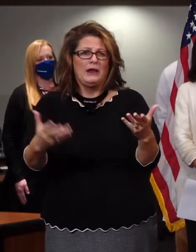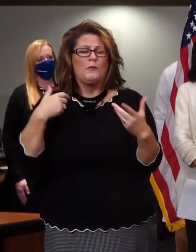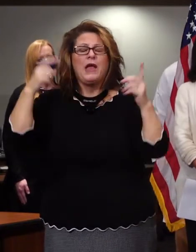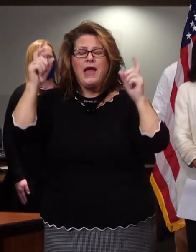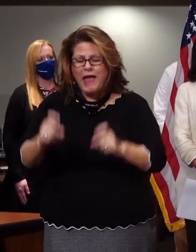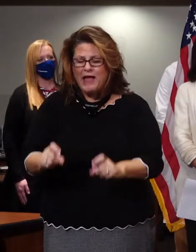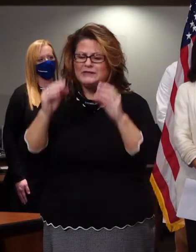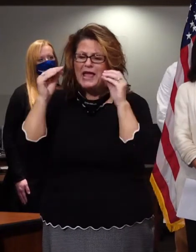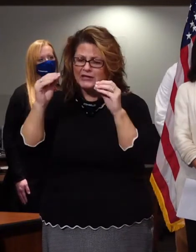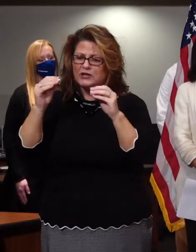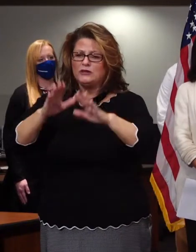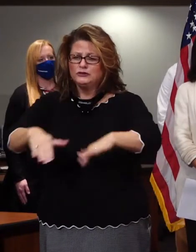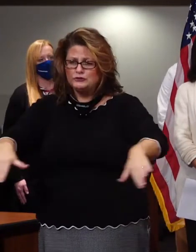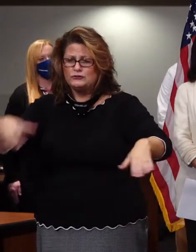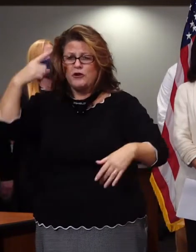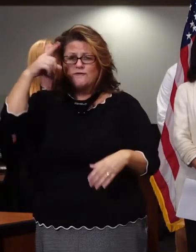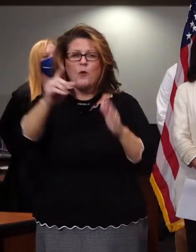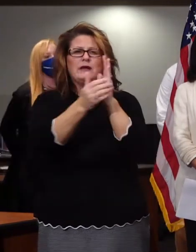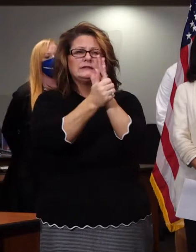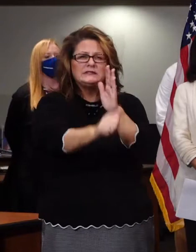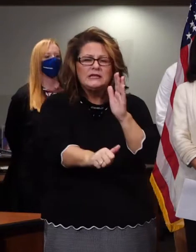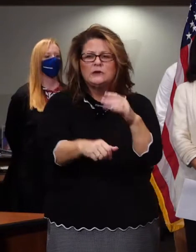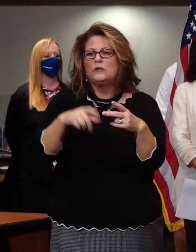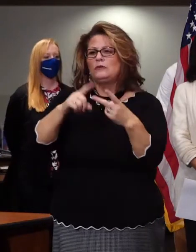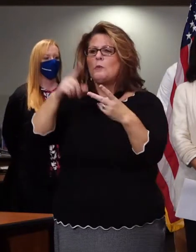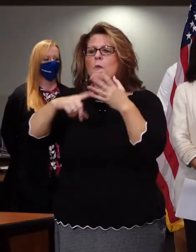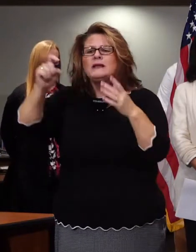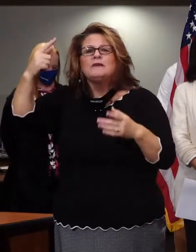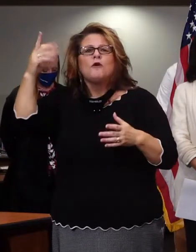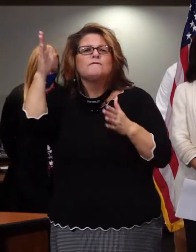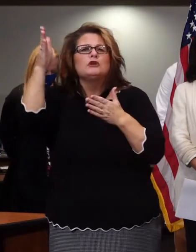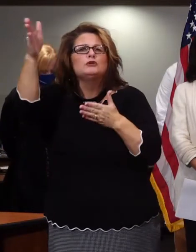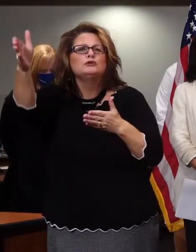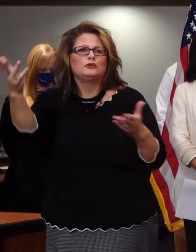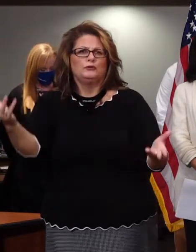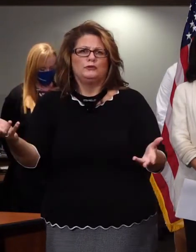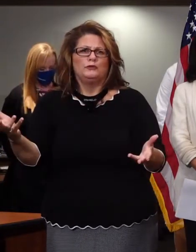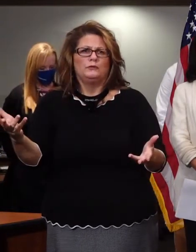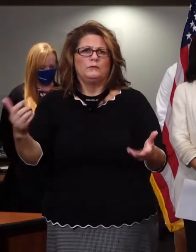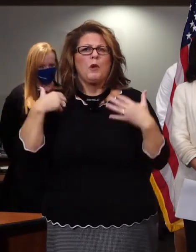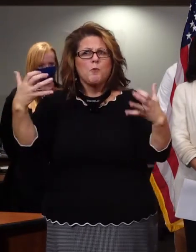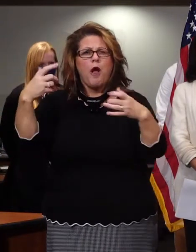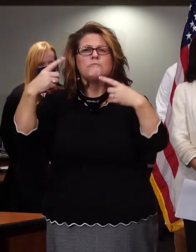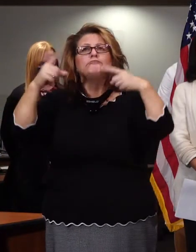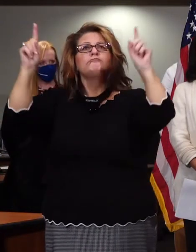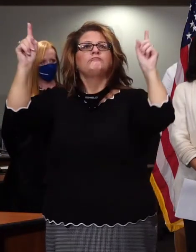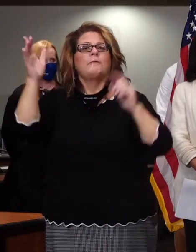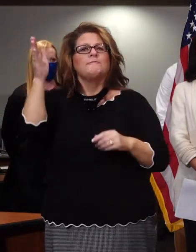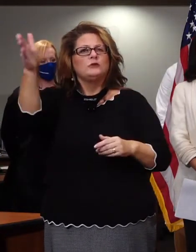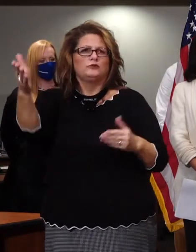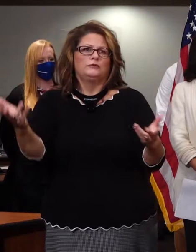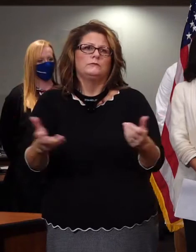the skills, the education, the things that they need for the future if our future is going to be bright.